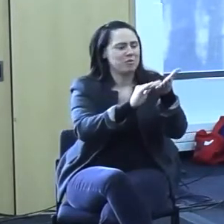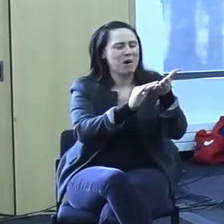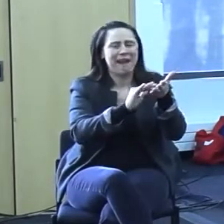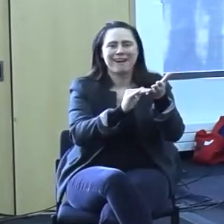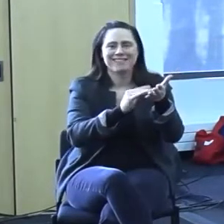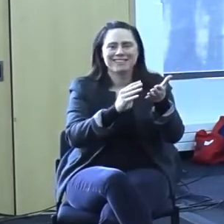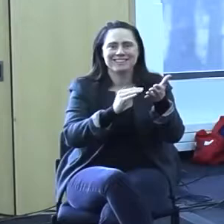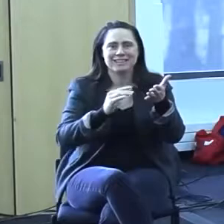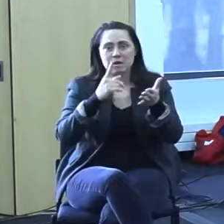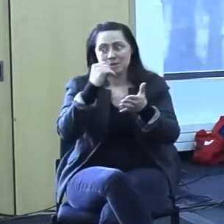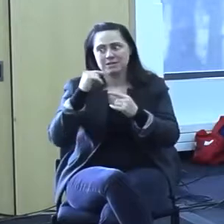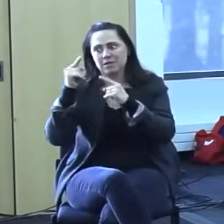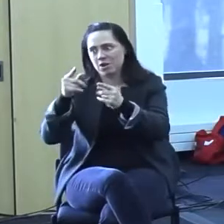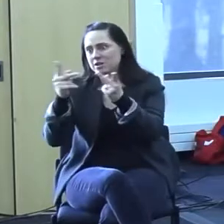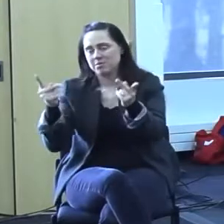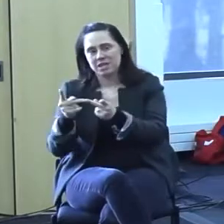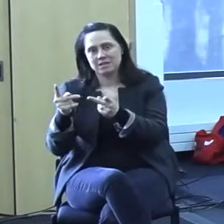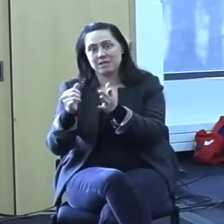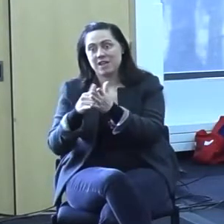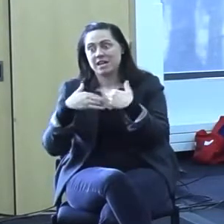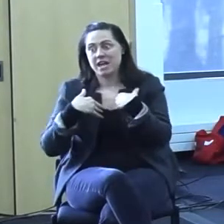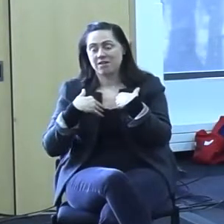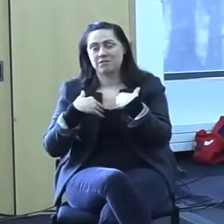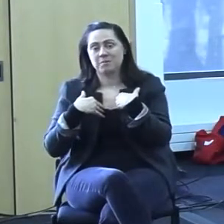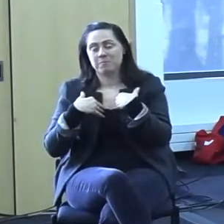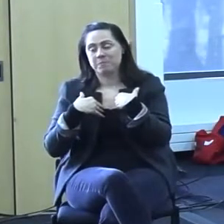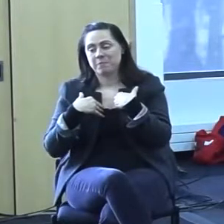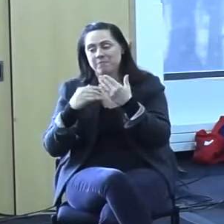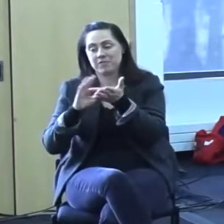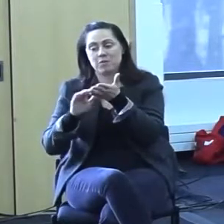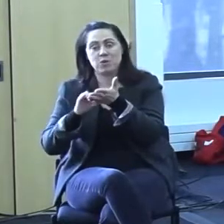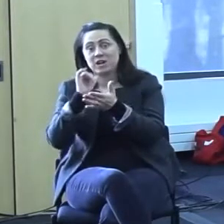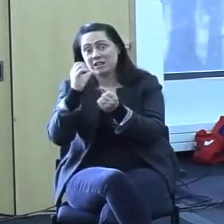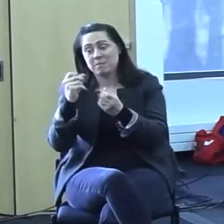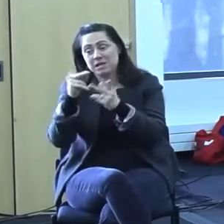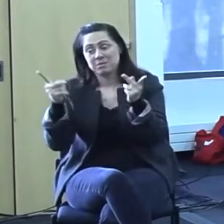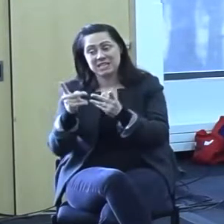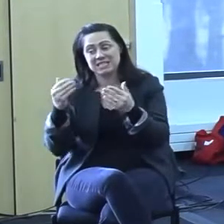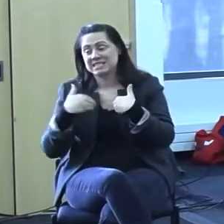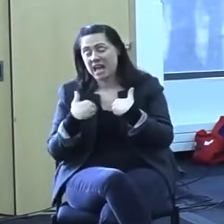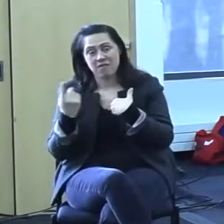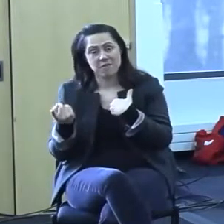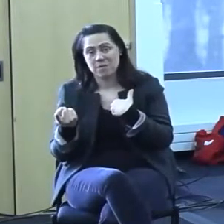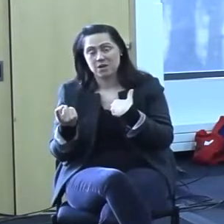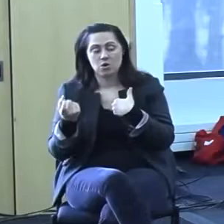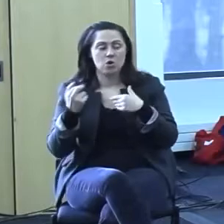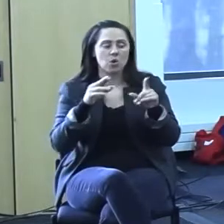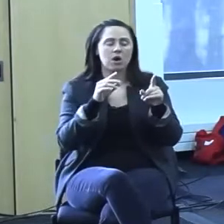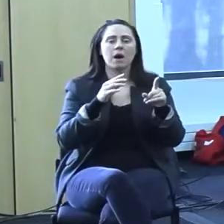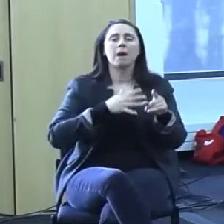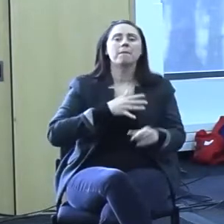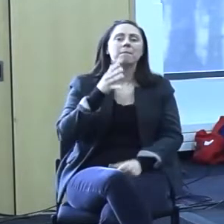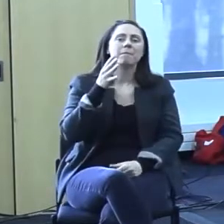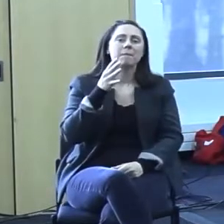too many places that have Braille on the vending machines or even like Braille. I know my mom works at a hotel and